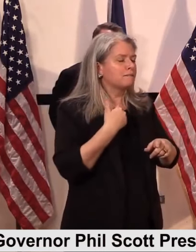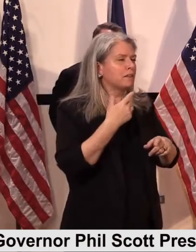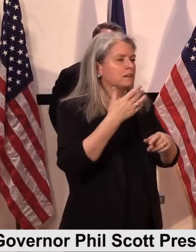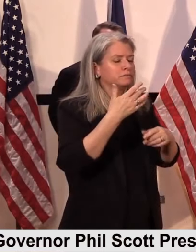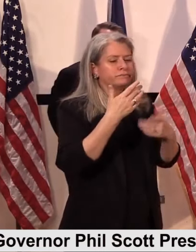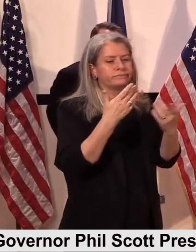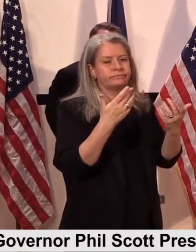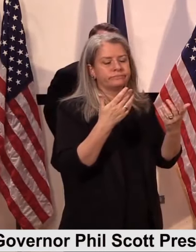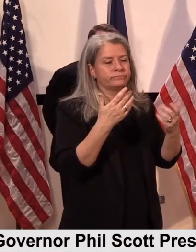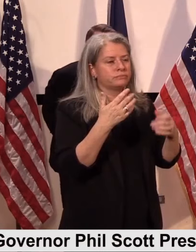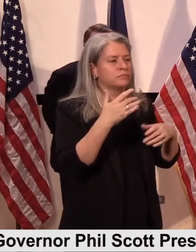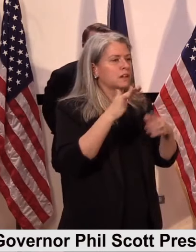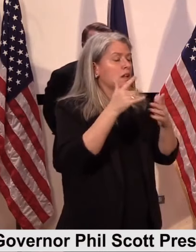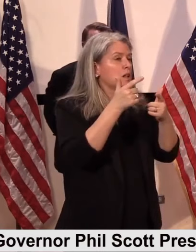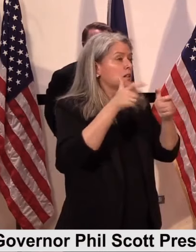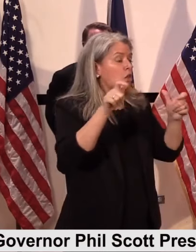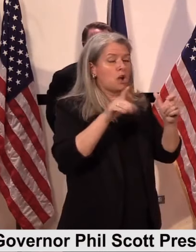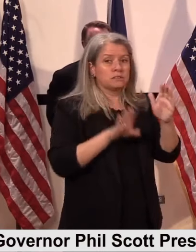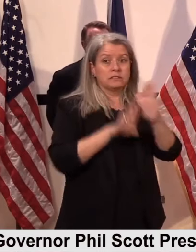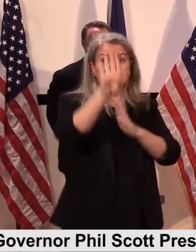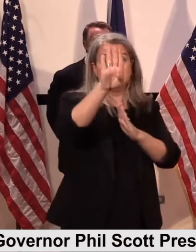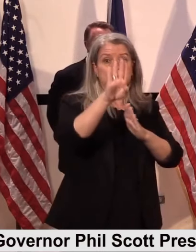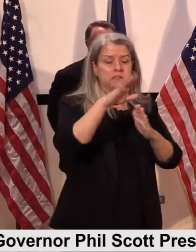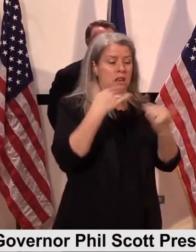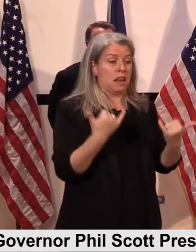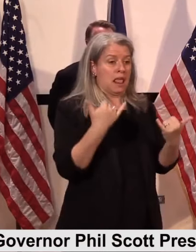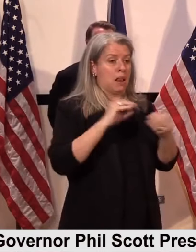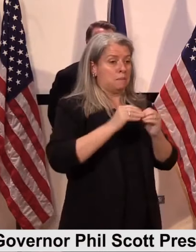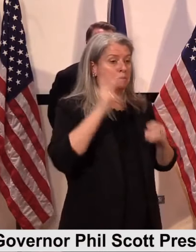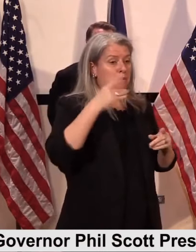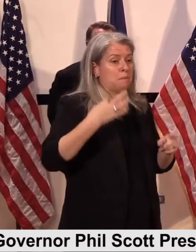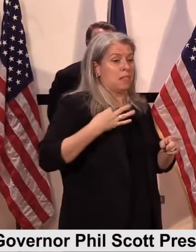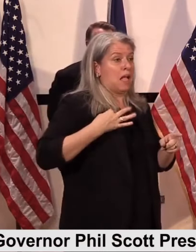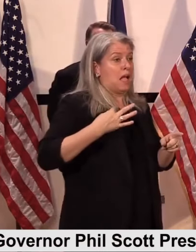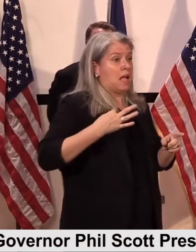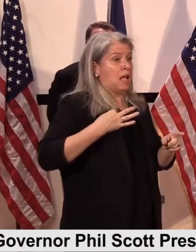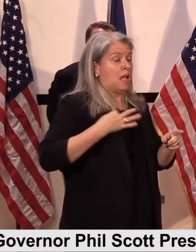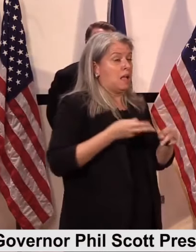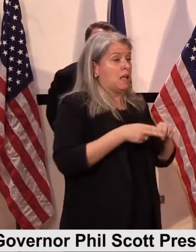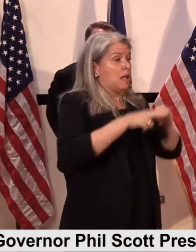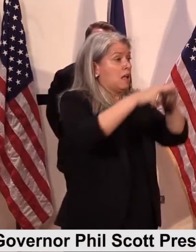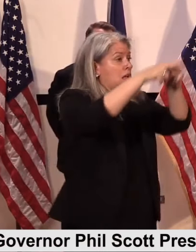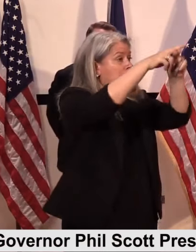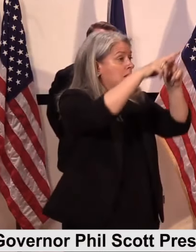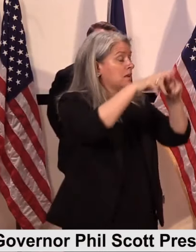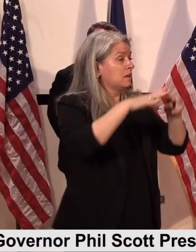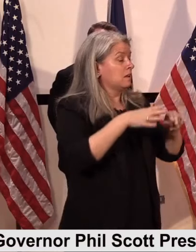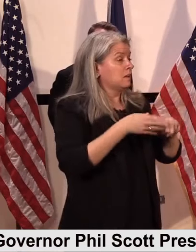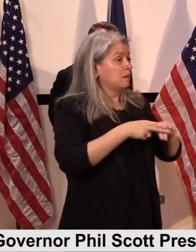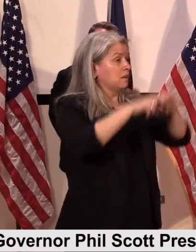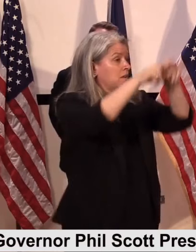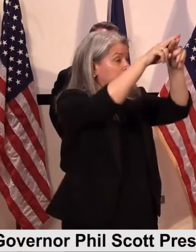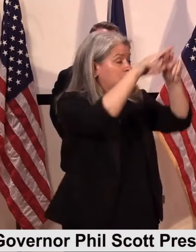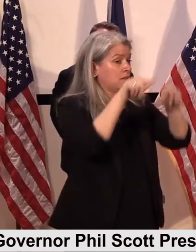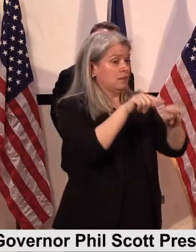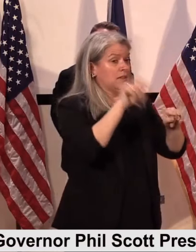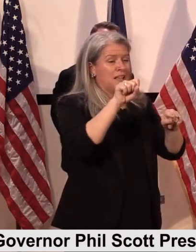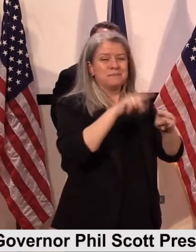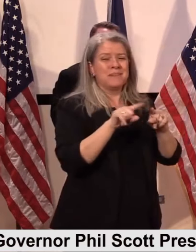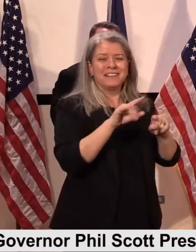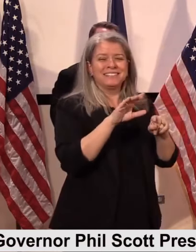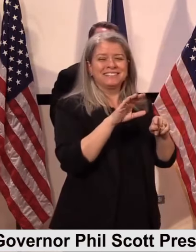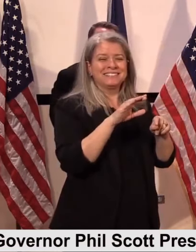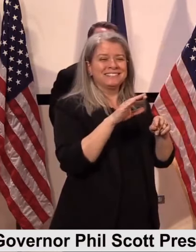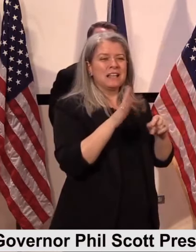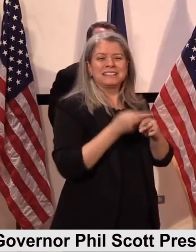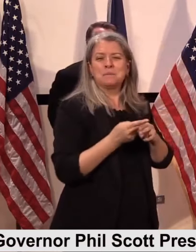incredibly large spike in unemployment. But again, we also know that in many cases that's temporary.